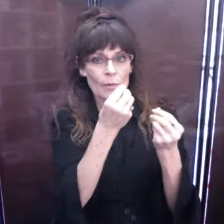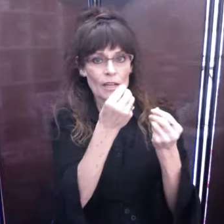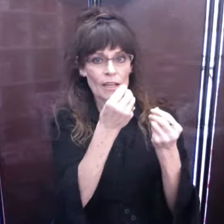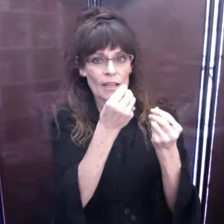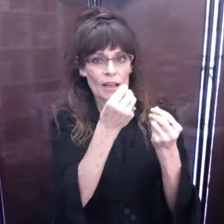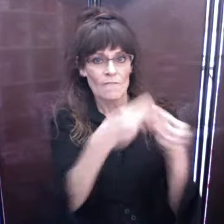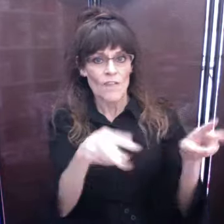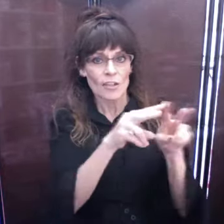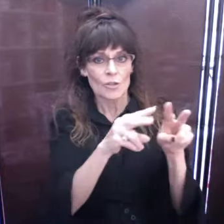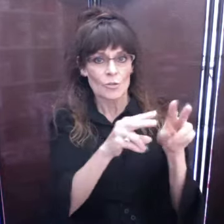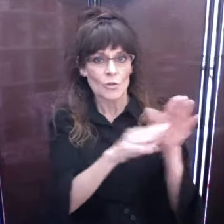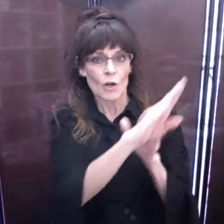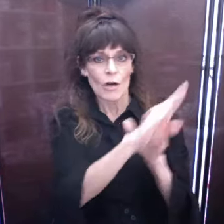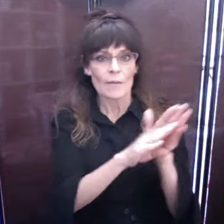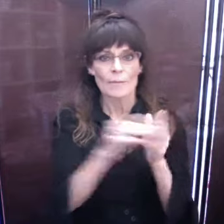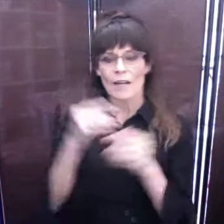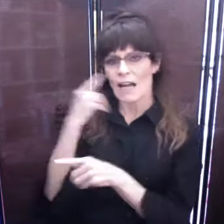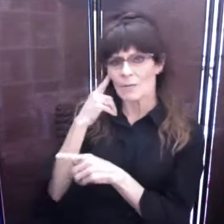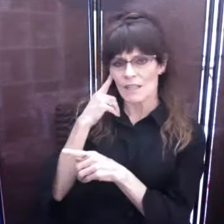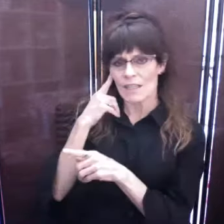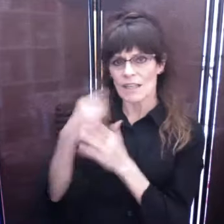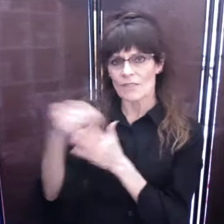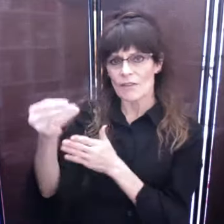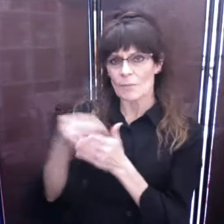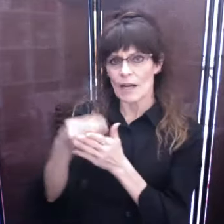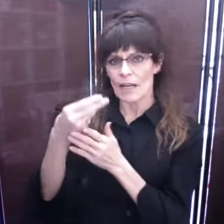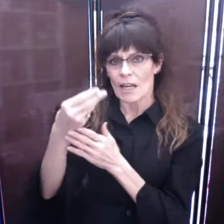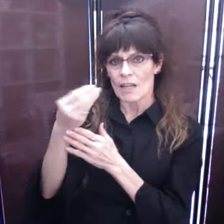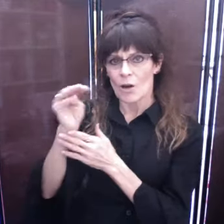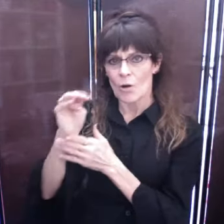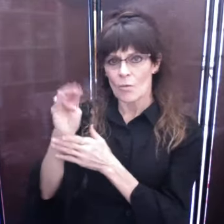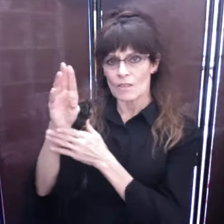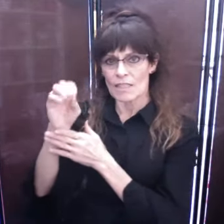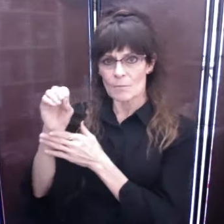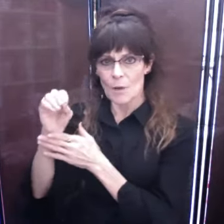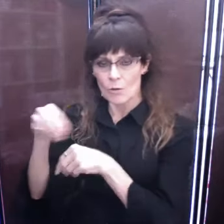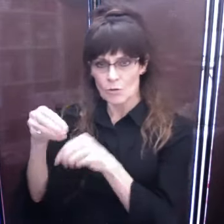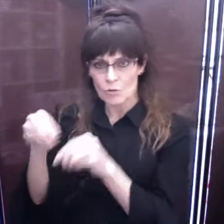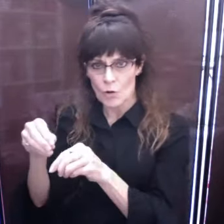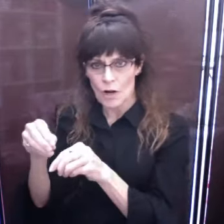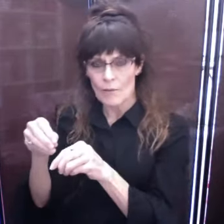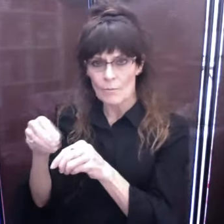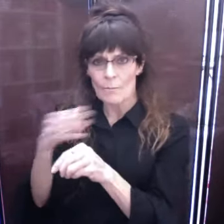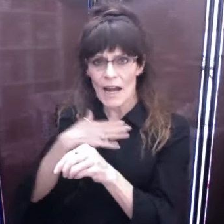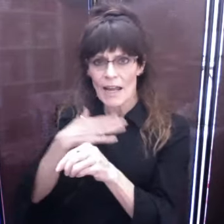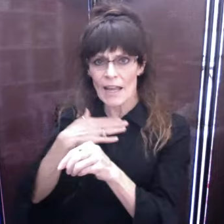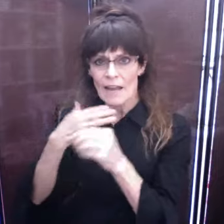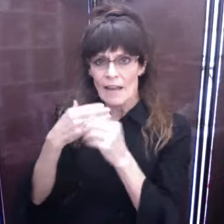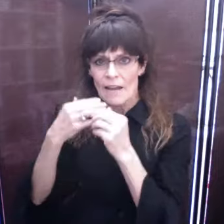tile they sell at Home Depot. And I believe it might actually lower the value, but I don't want carpet anymore. So we're walking into this with a different belief system, right? About what